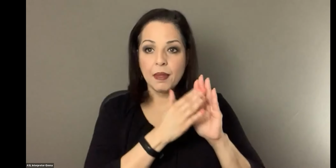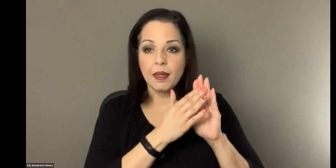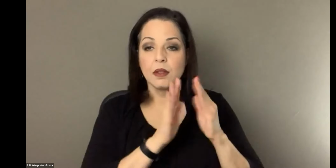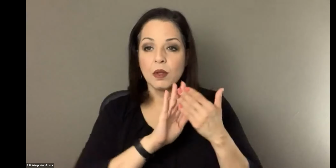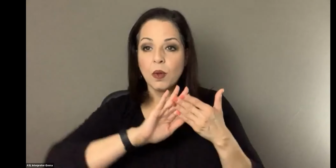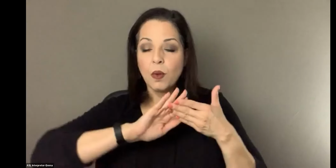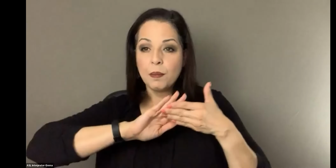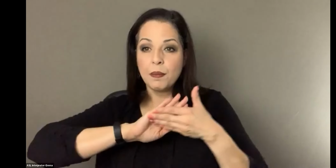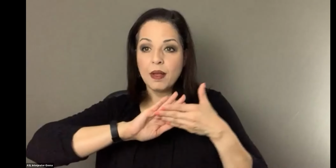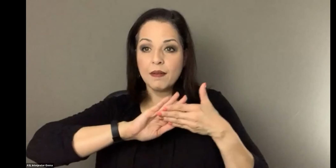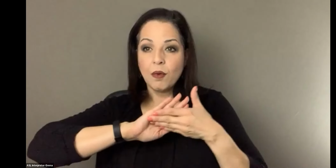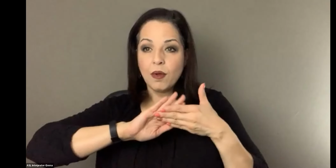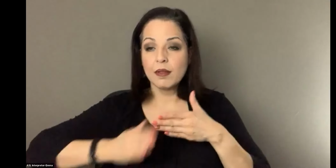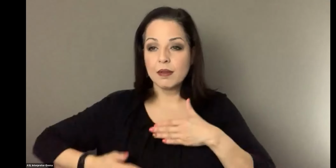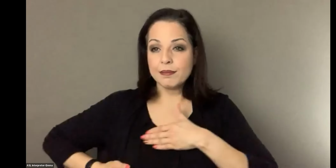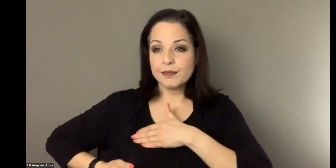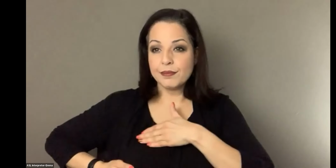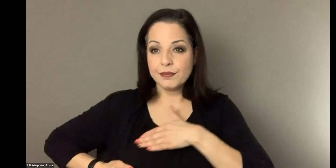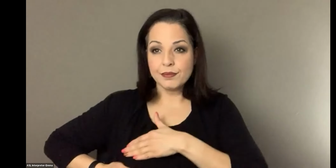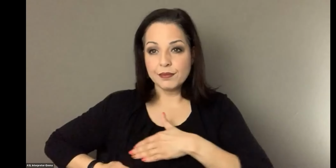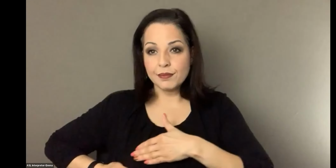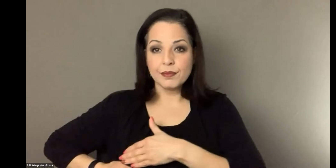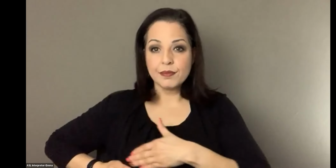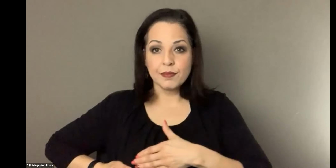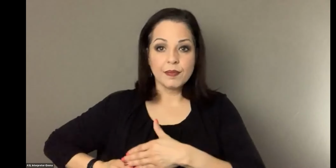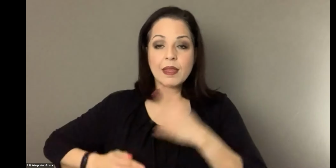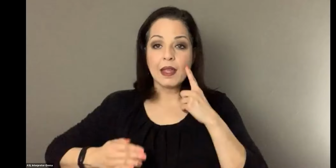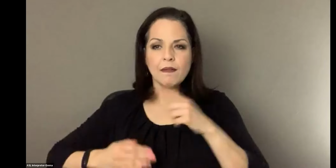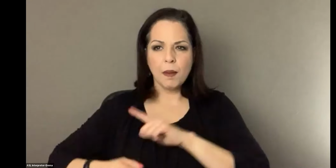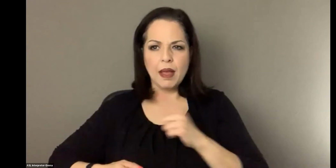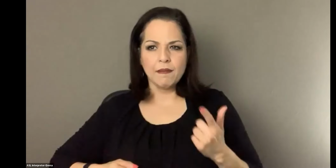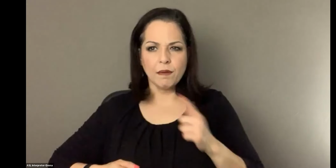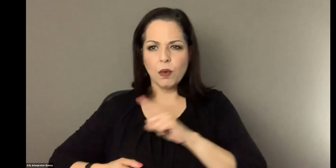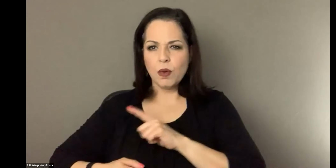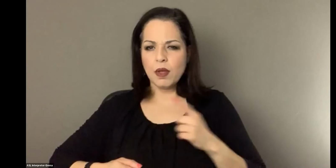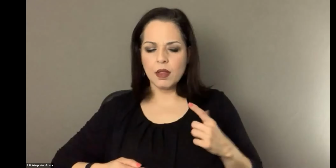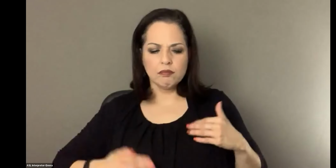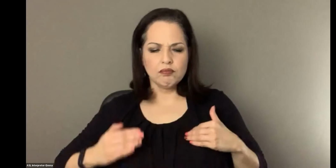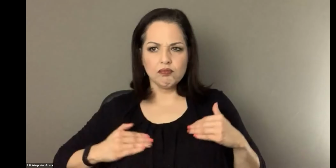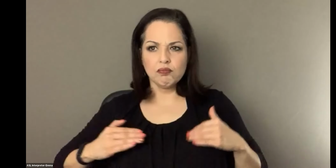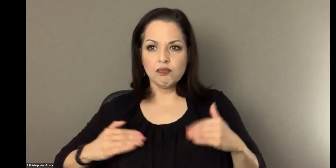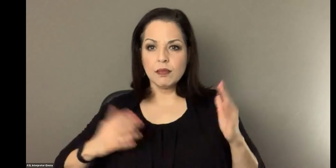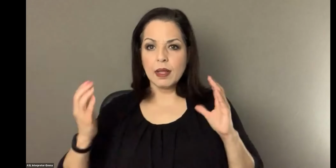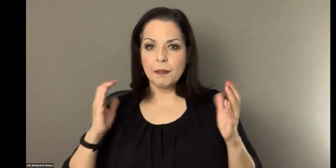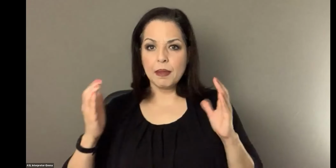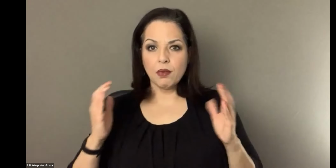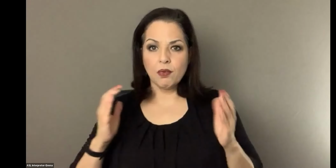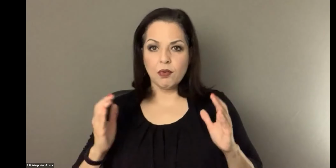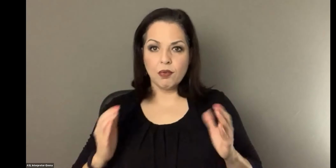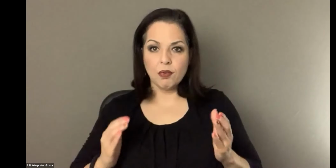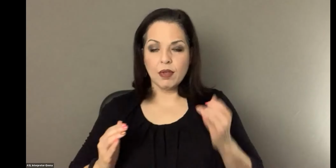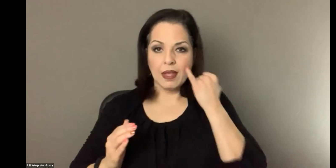from one breast to the other if you think you feel something that feels different from the other side.